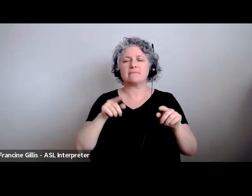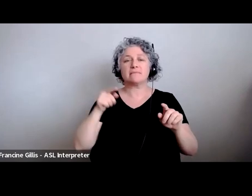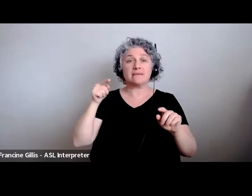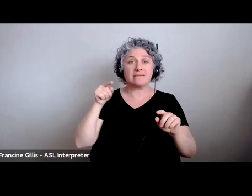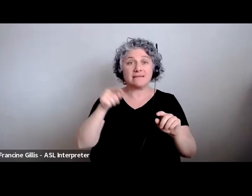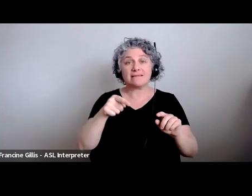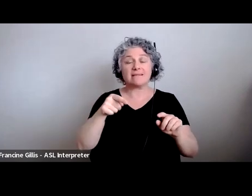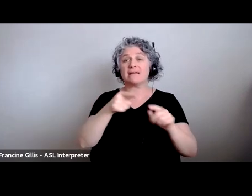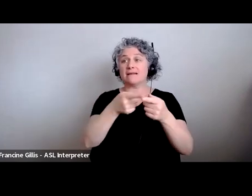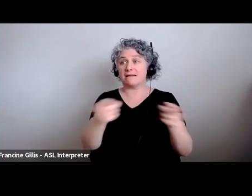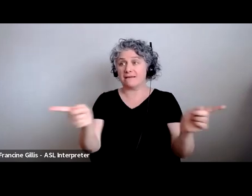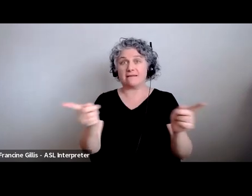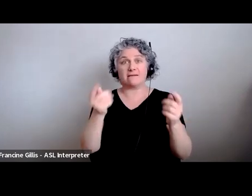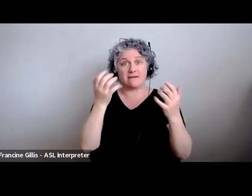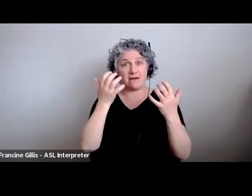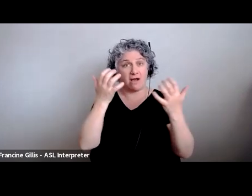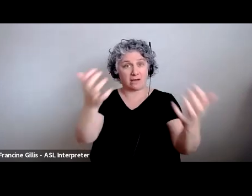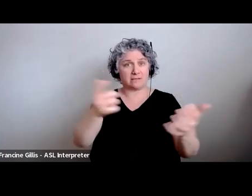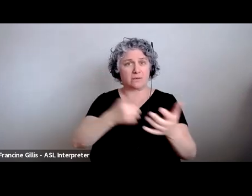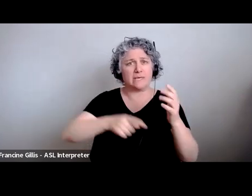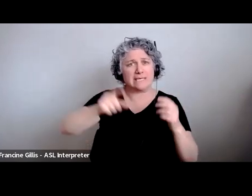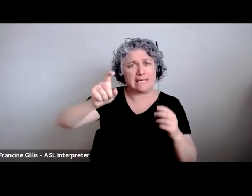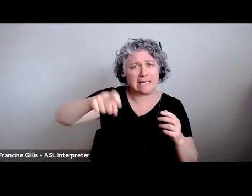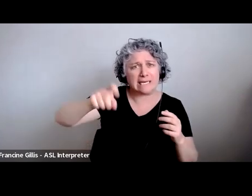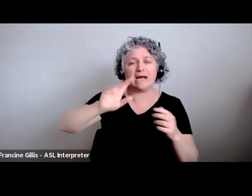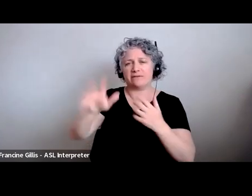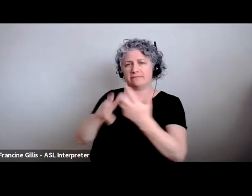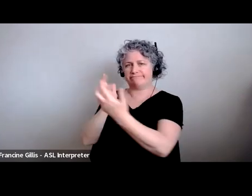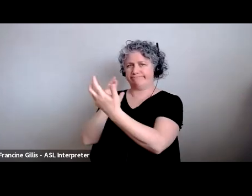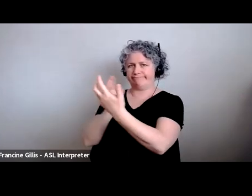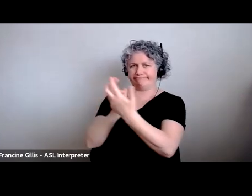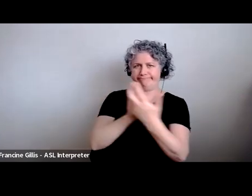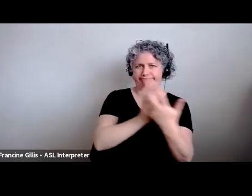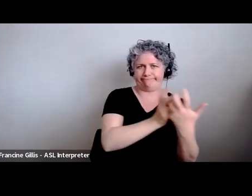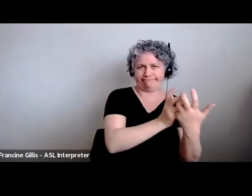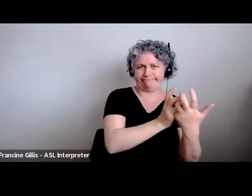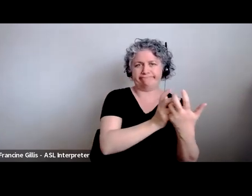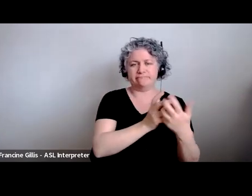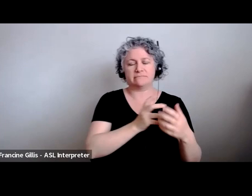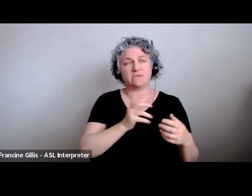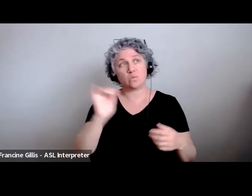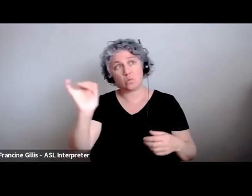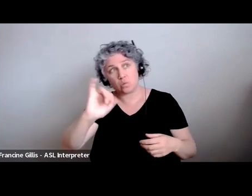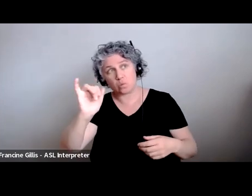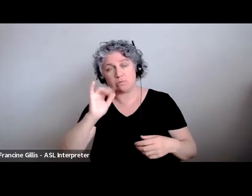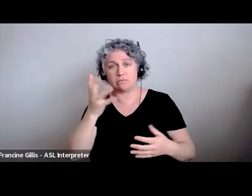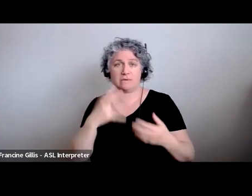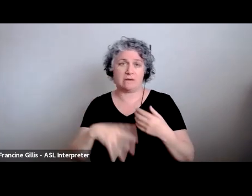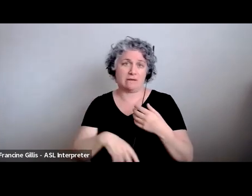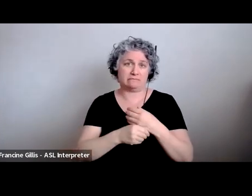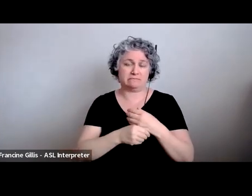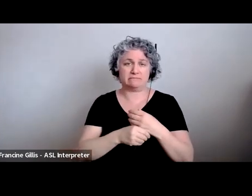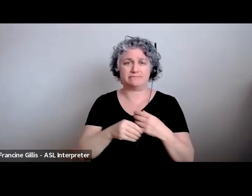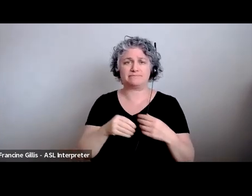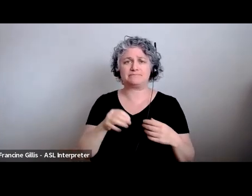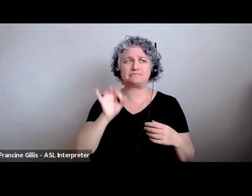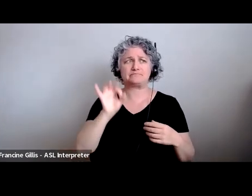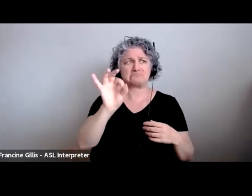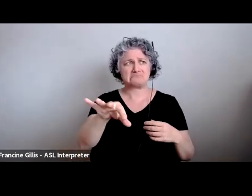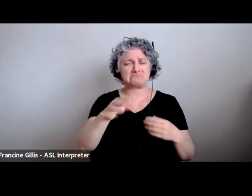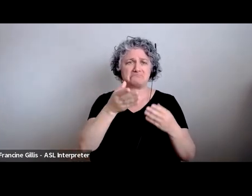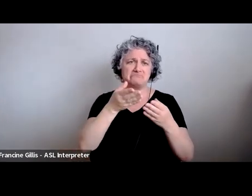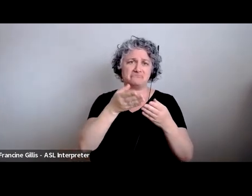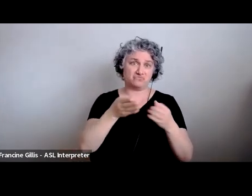they are. And I think that to add to that, I think that in general,